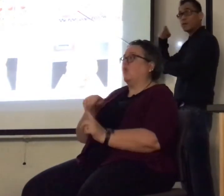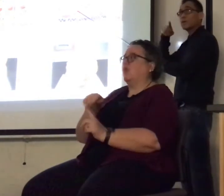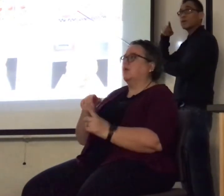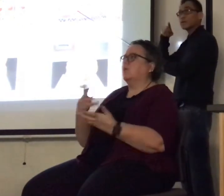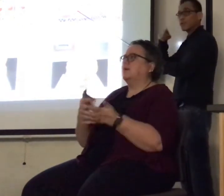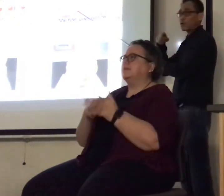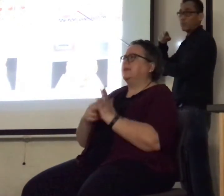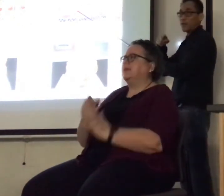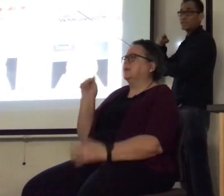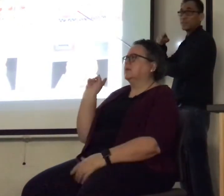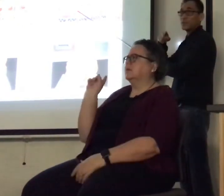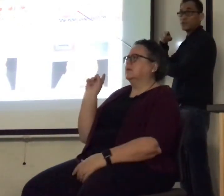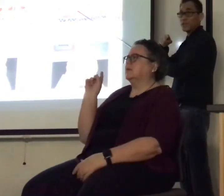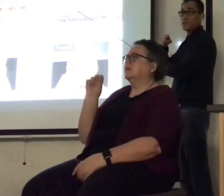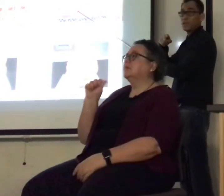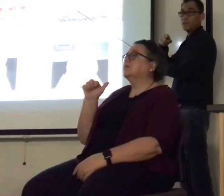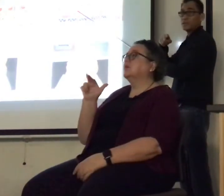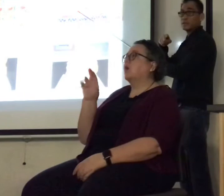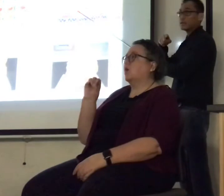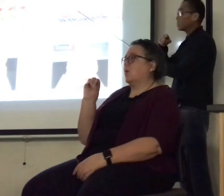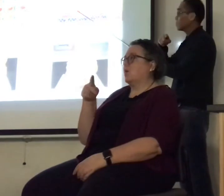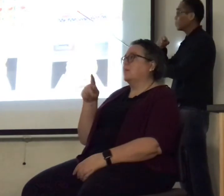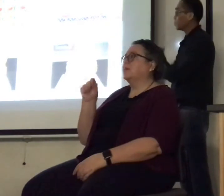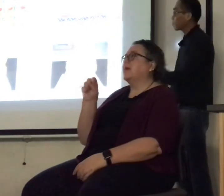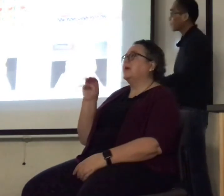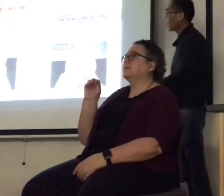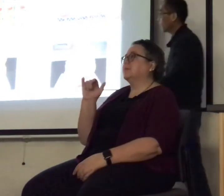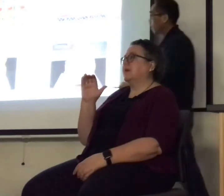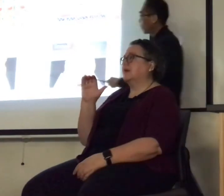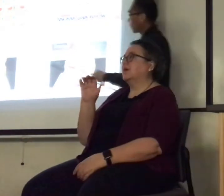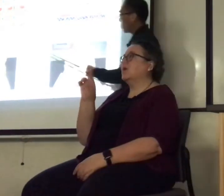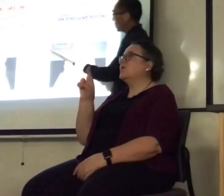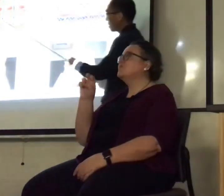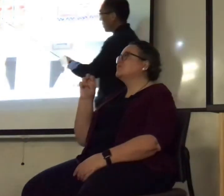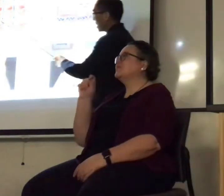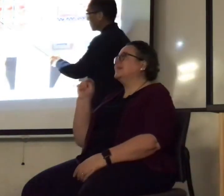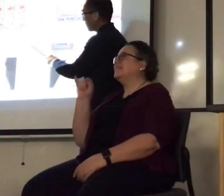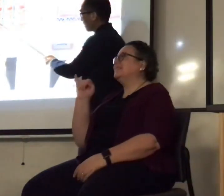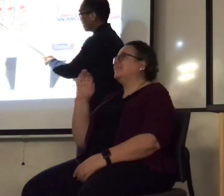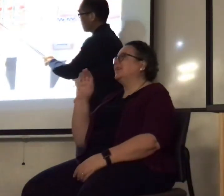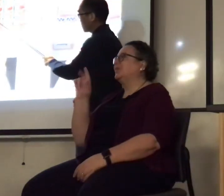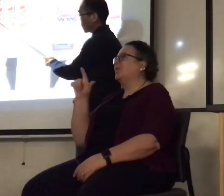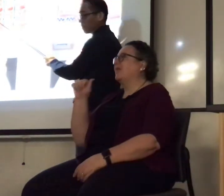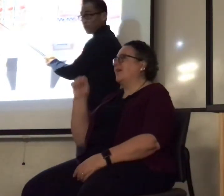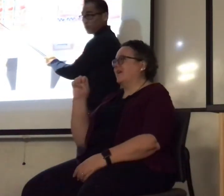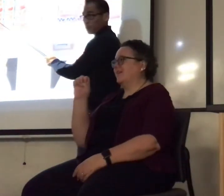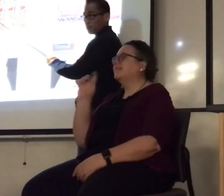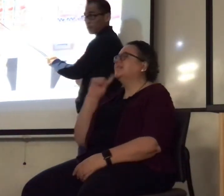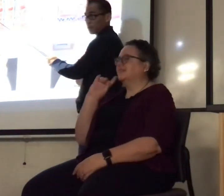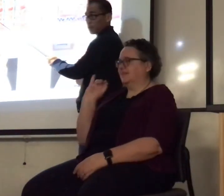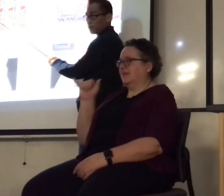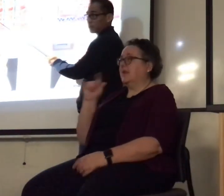for sarcoplasmic reticula. Or if I point to the beige stuff in the middle,